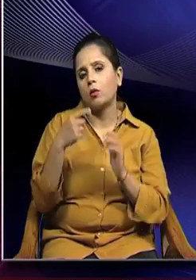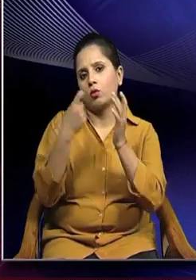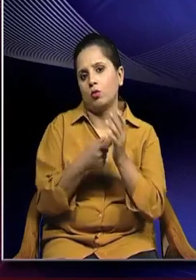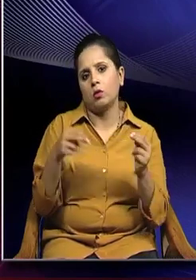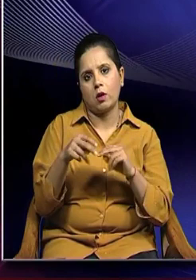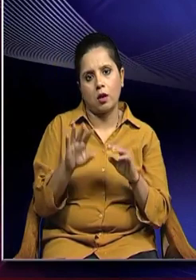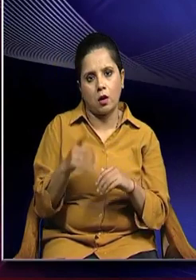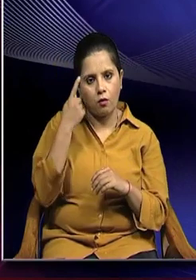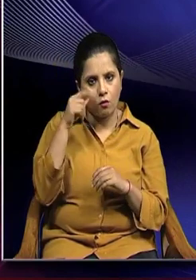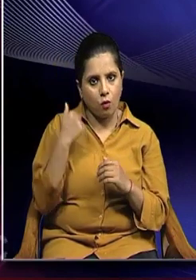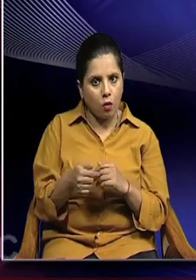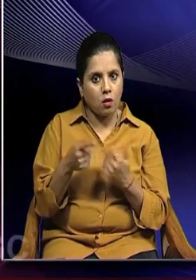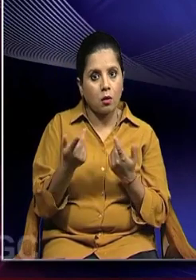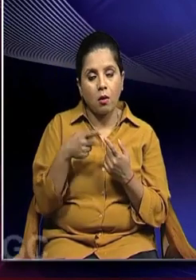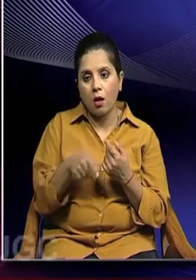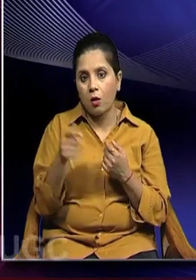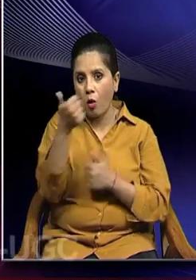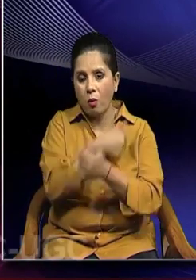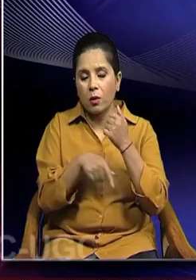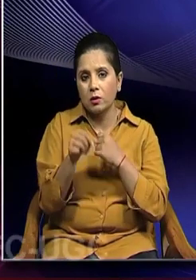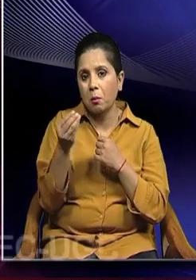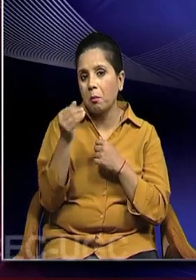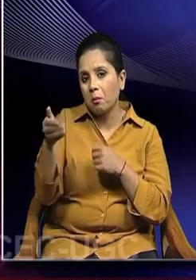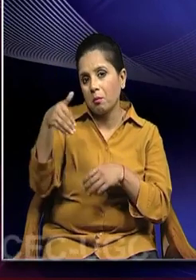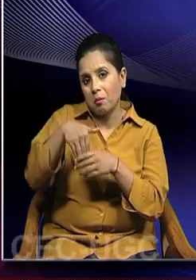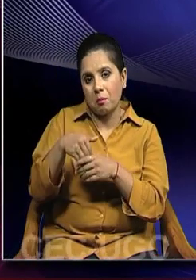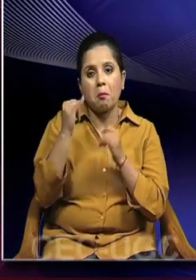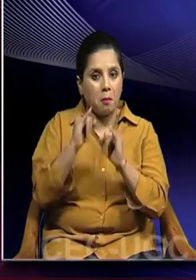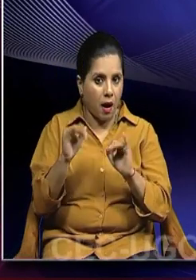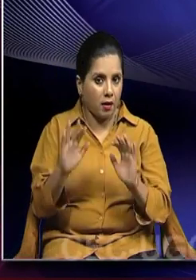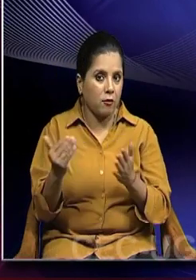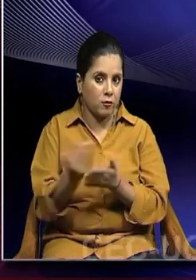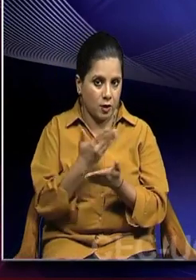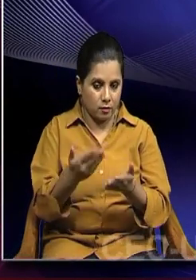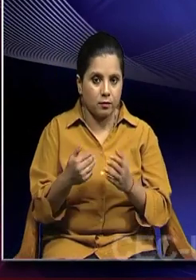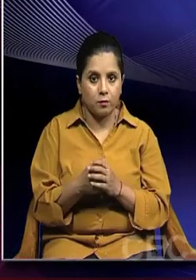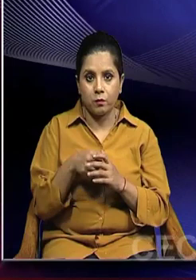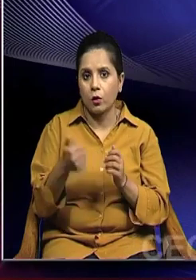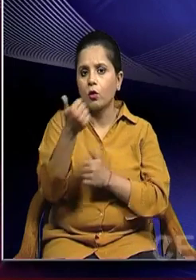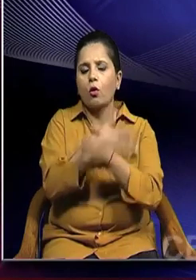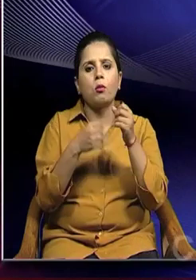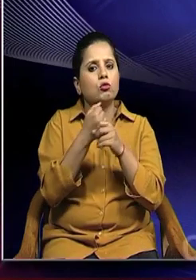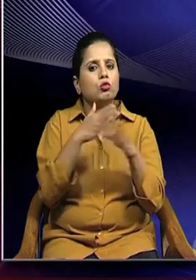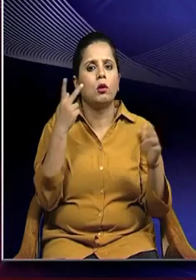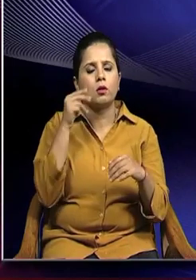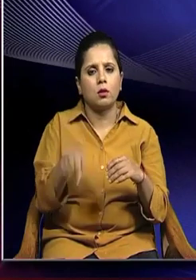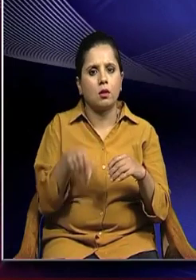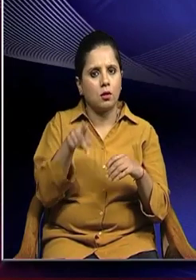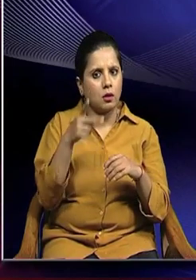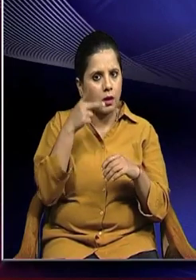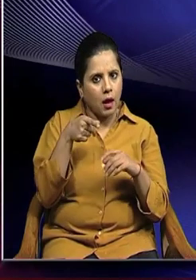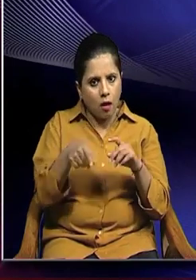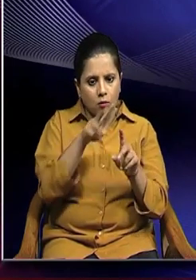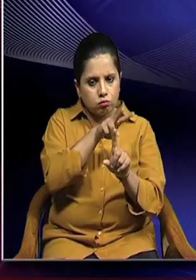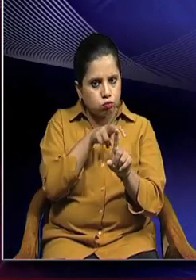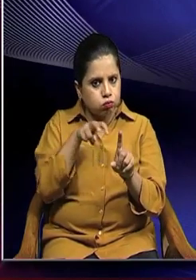to prevent worst side of competition. In general, competition is transactional in nature,